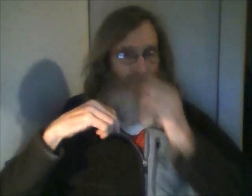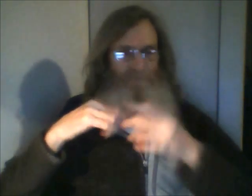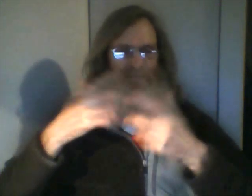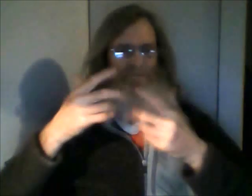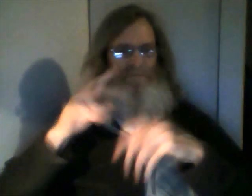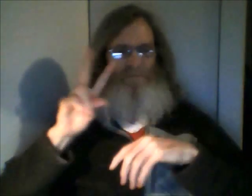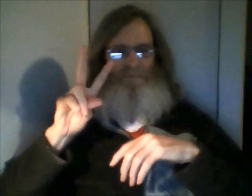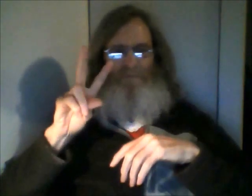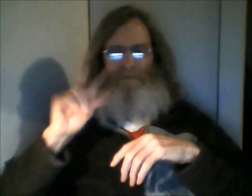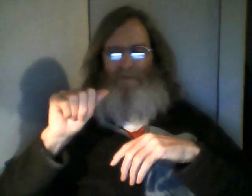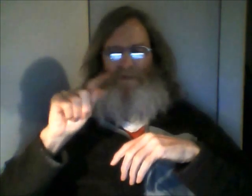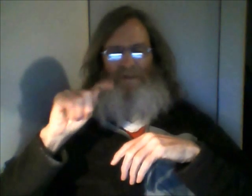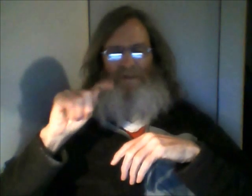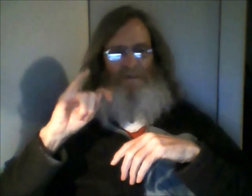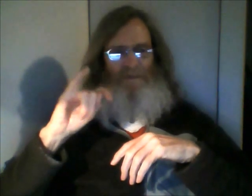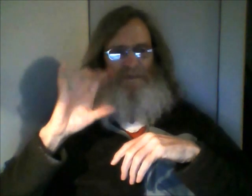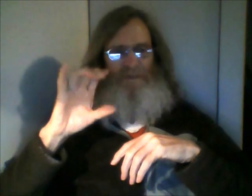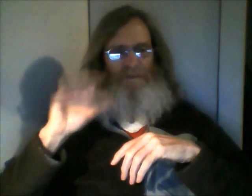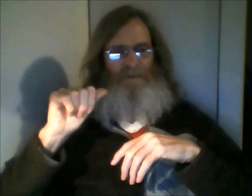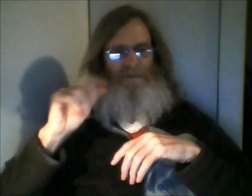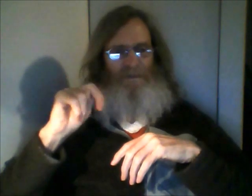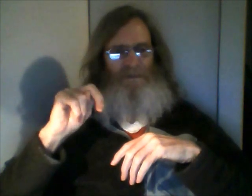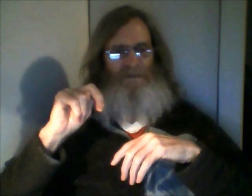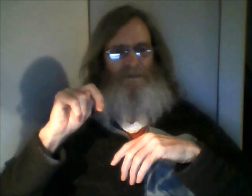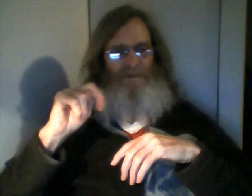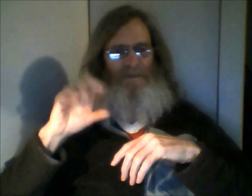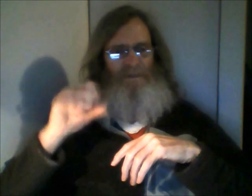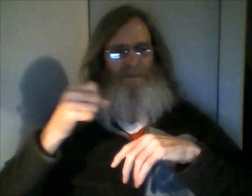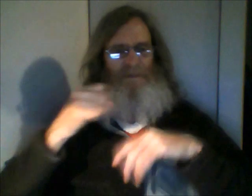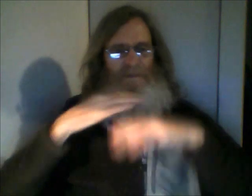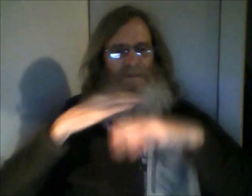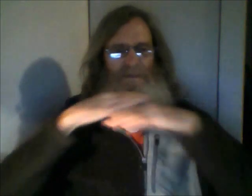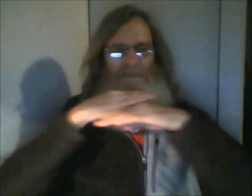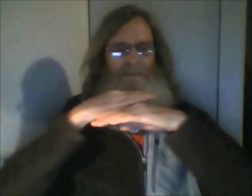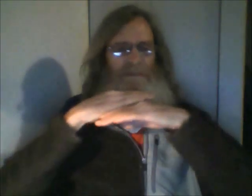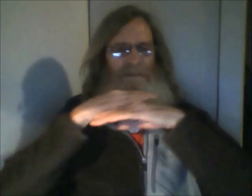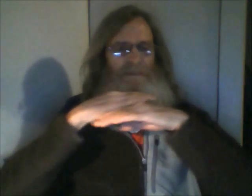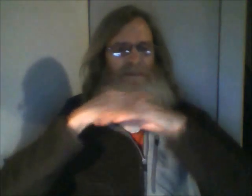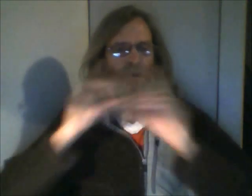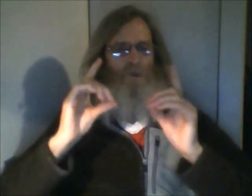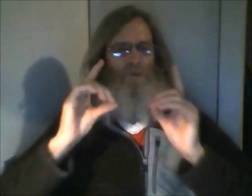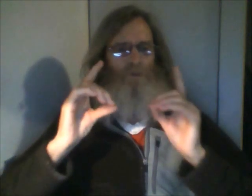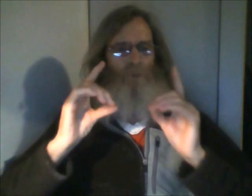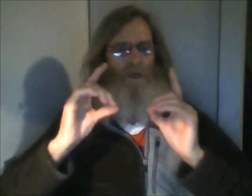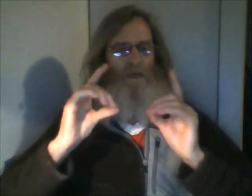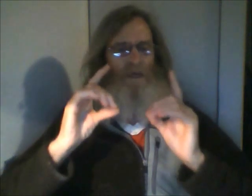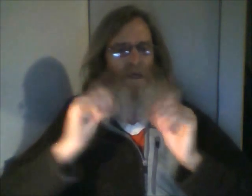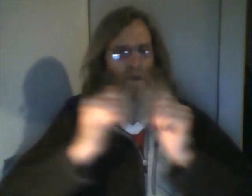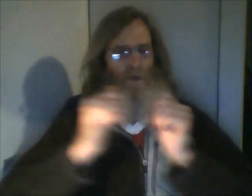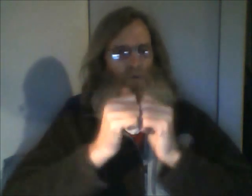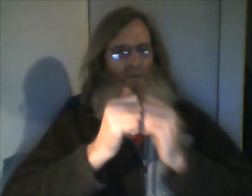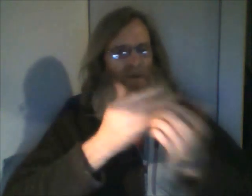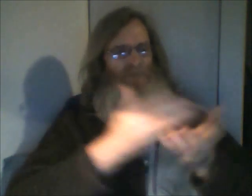yes. I'm not going down to work today. Let's just go get more fuel.